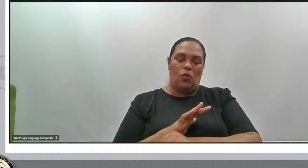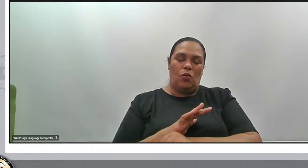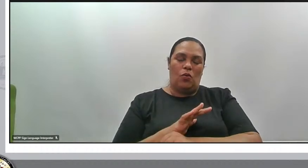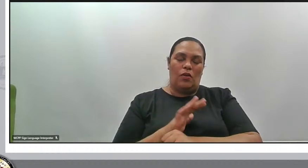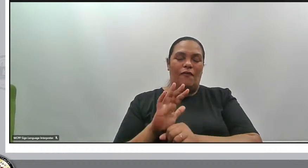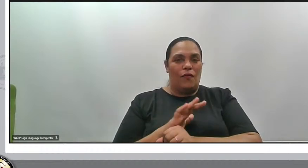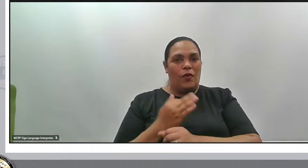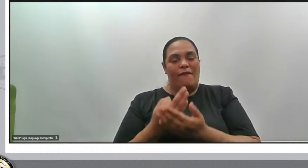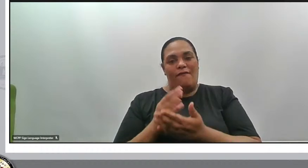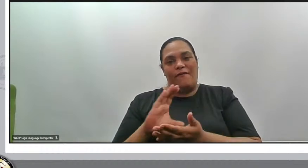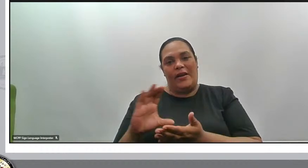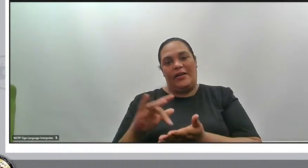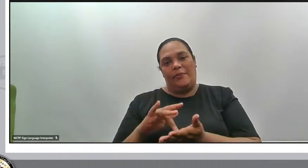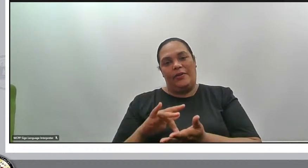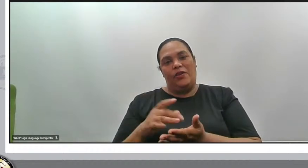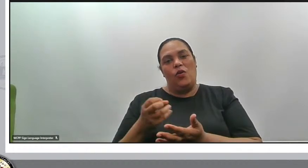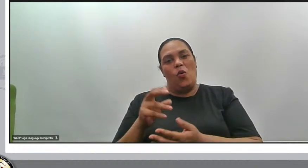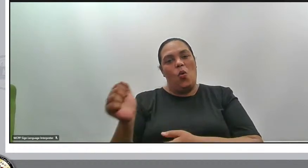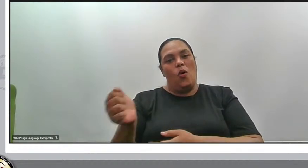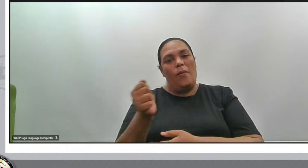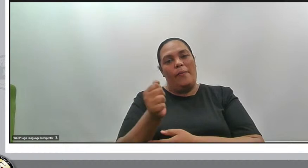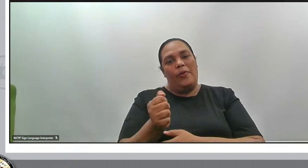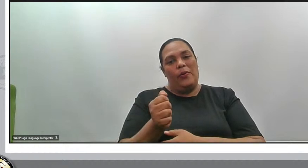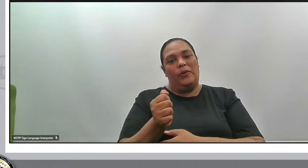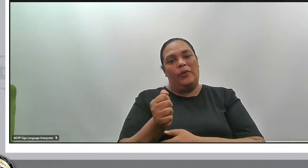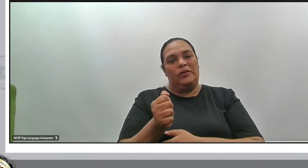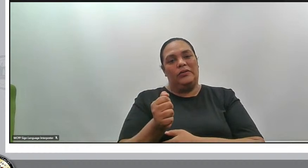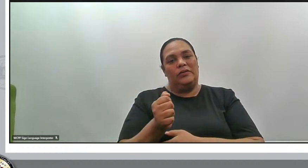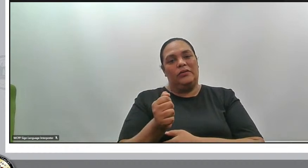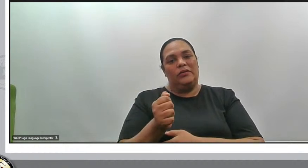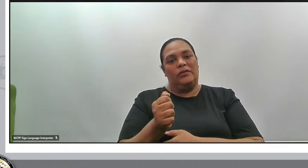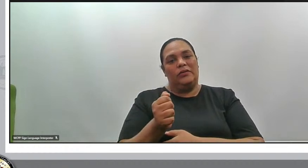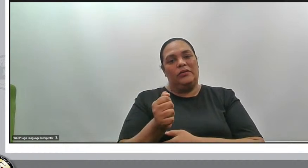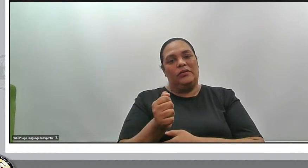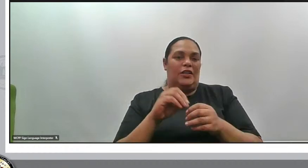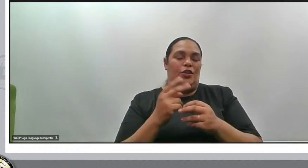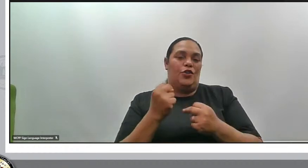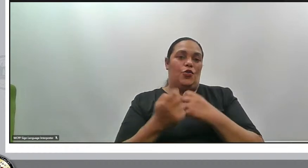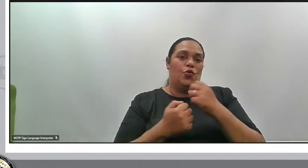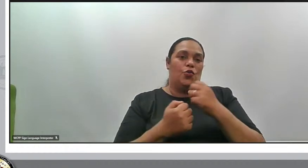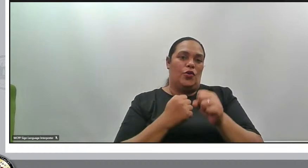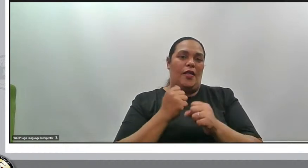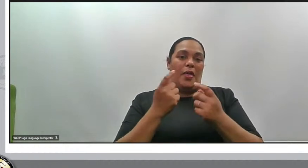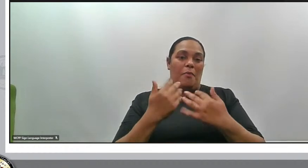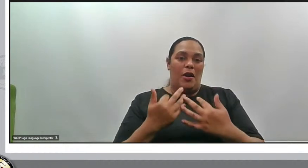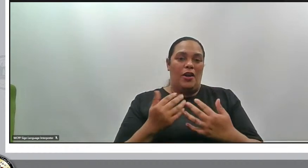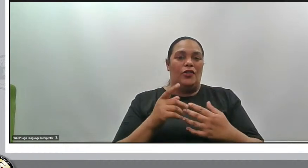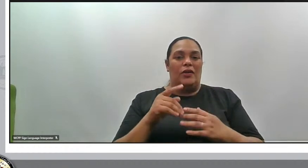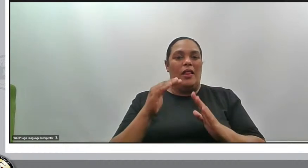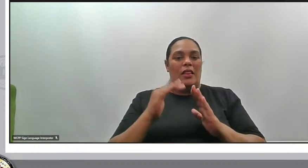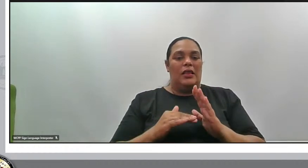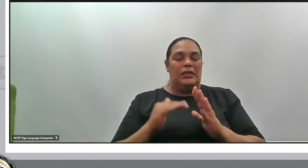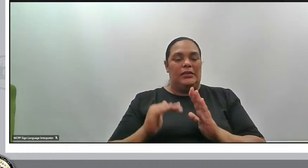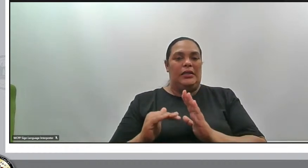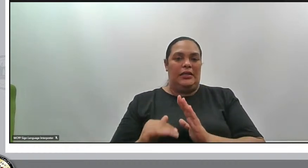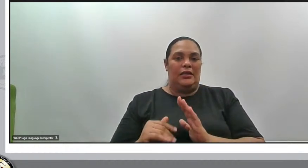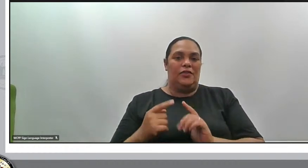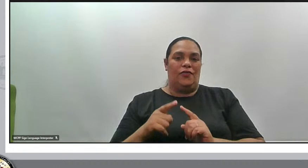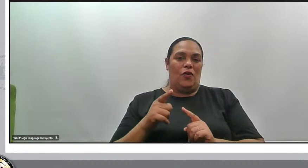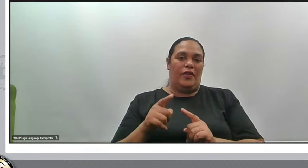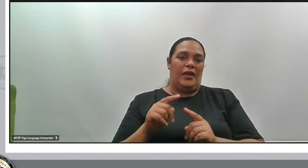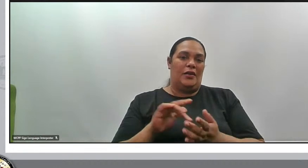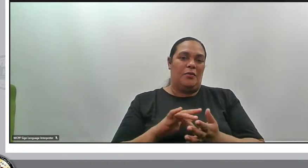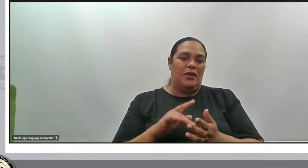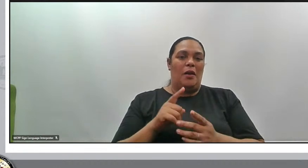fully funded posts or appointing a full establishment within the new year, whereas in the budget, obviously the revised estimate speaks to the full post. So that's